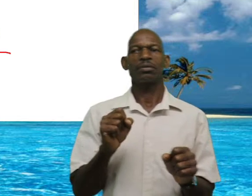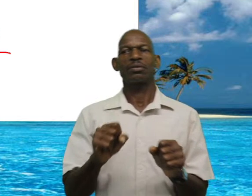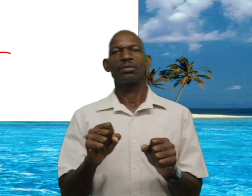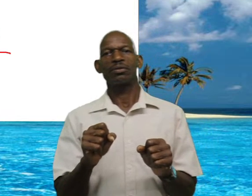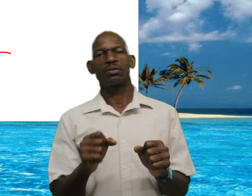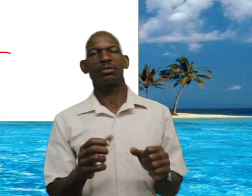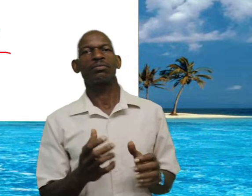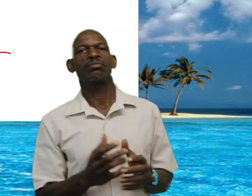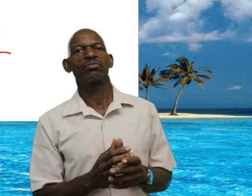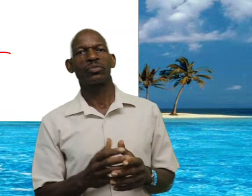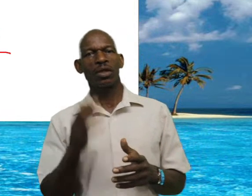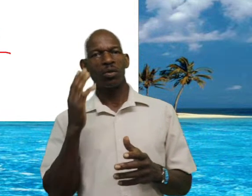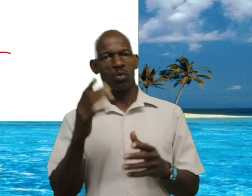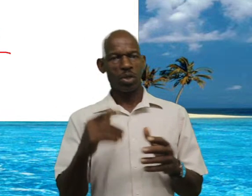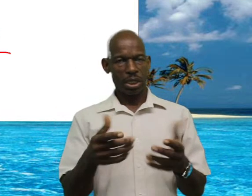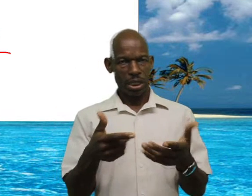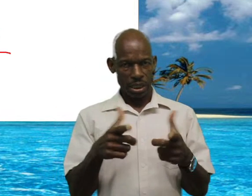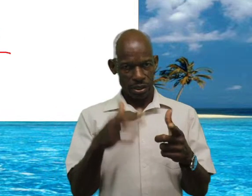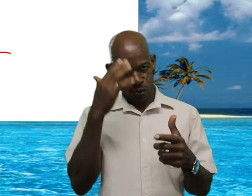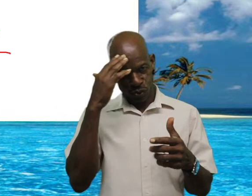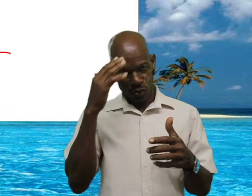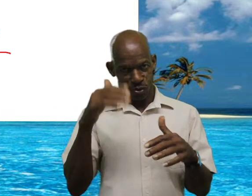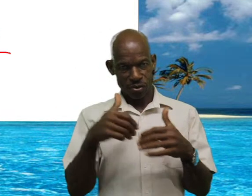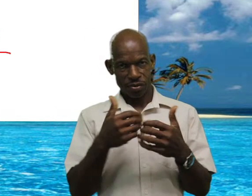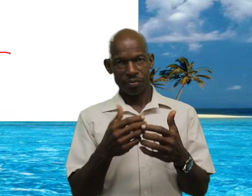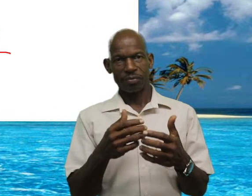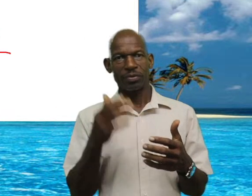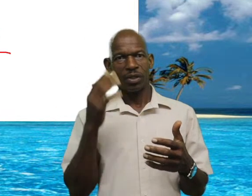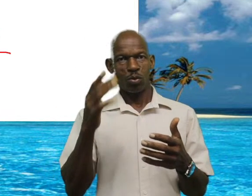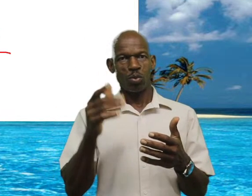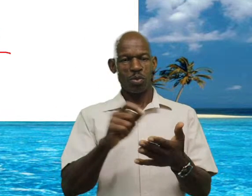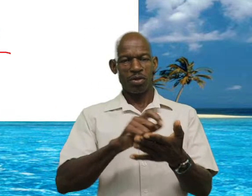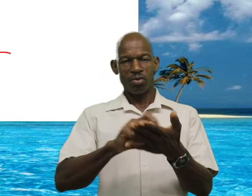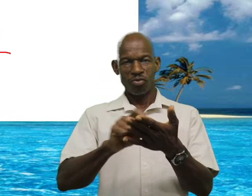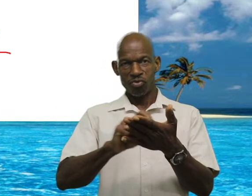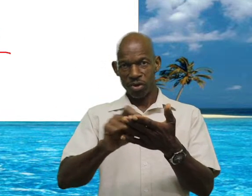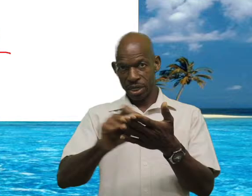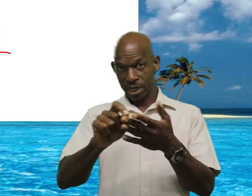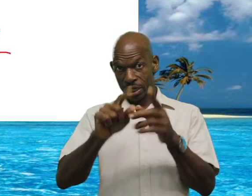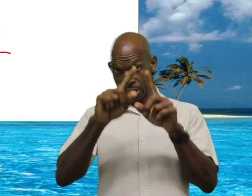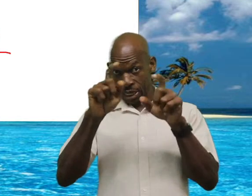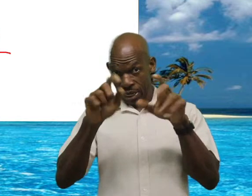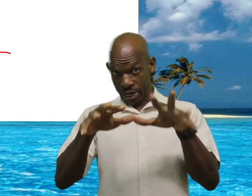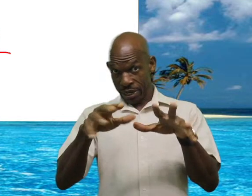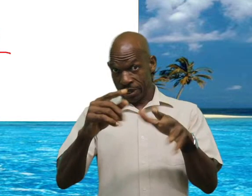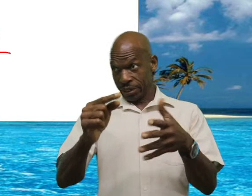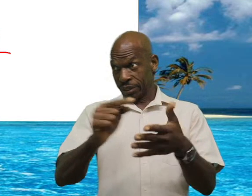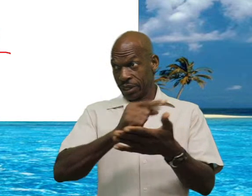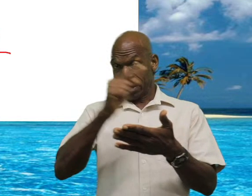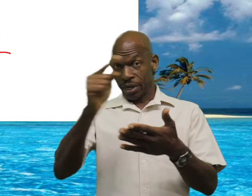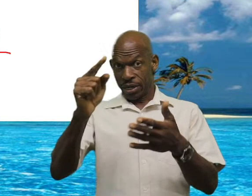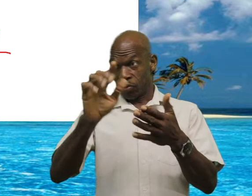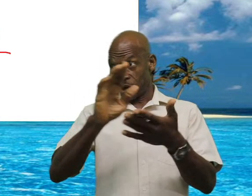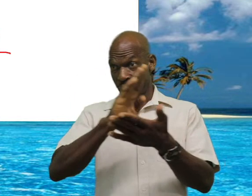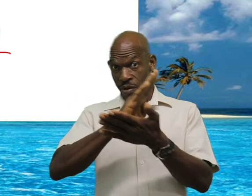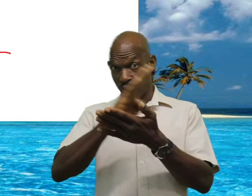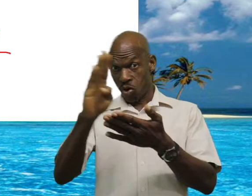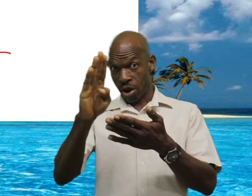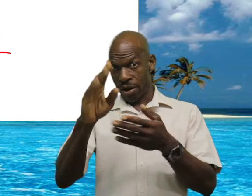be conducted. I will be writing the assessment on the board and you will be given time to finish